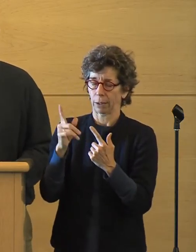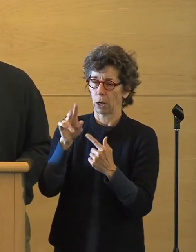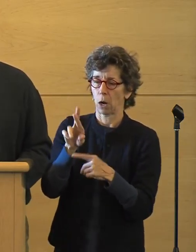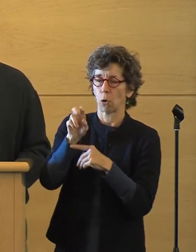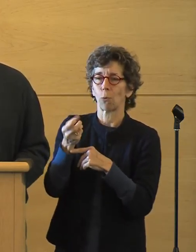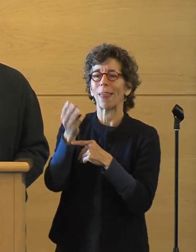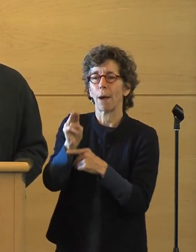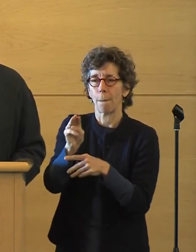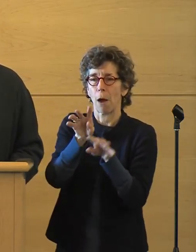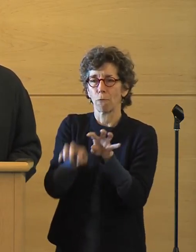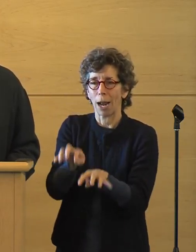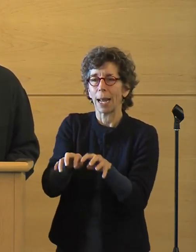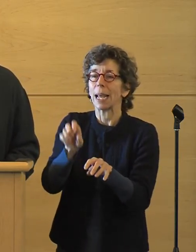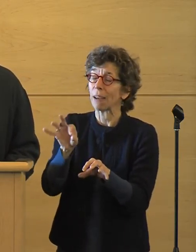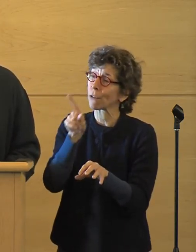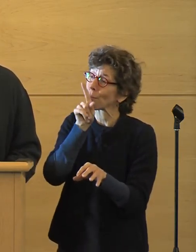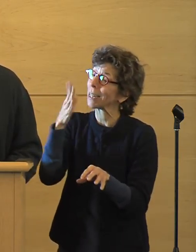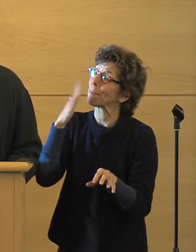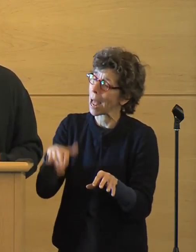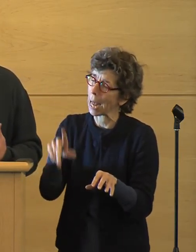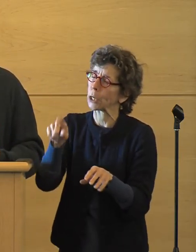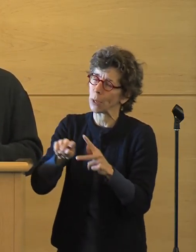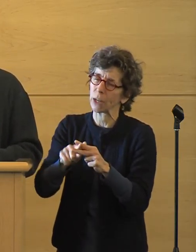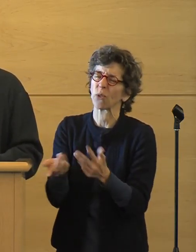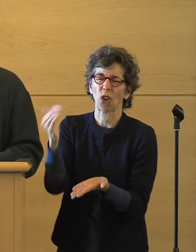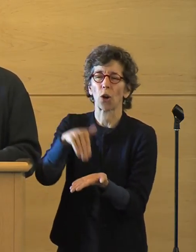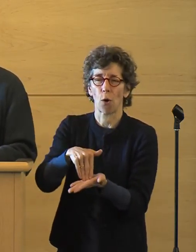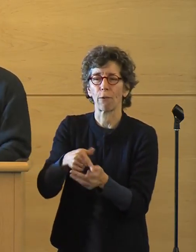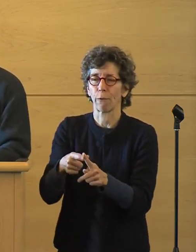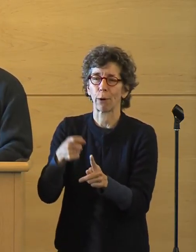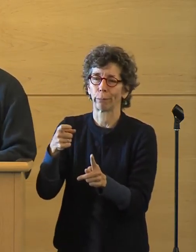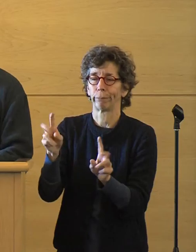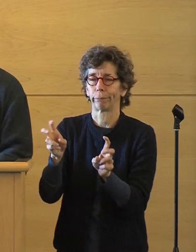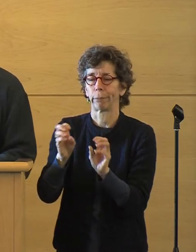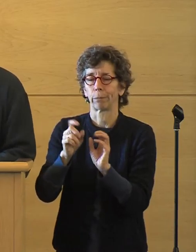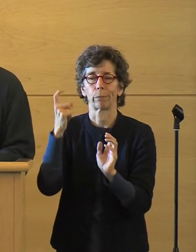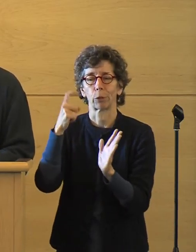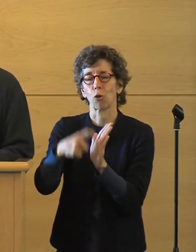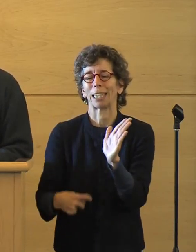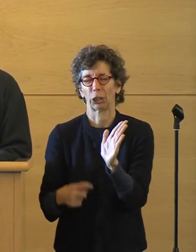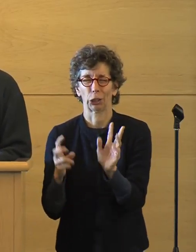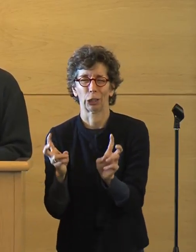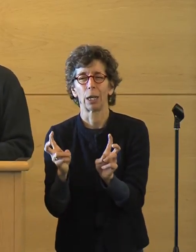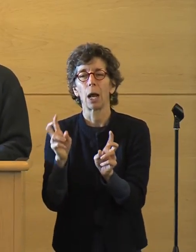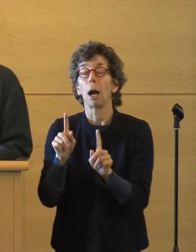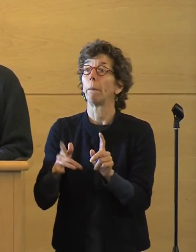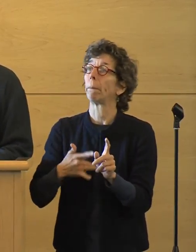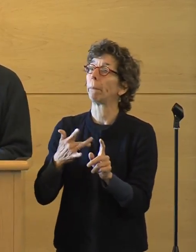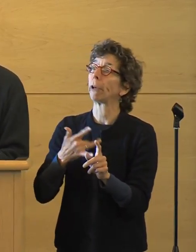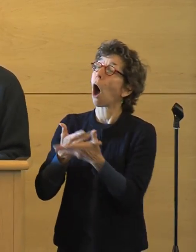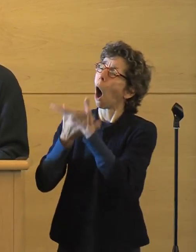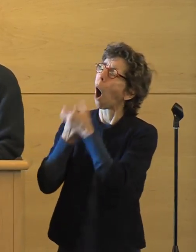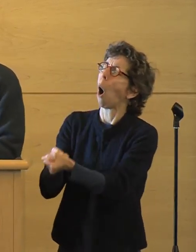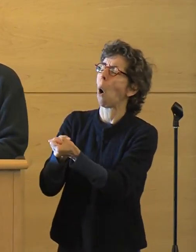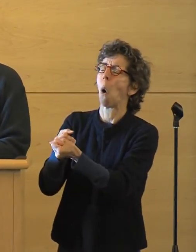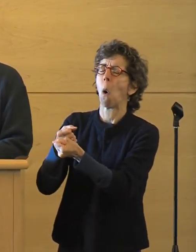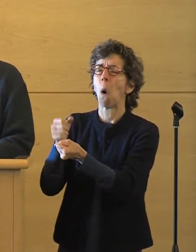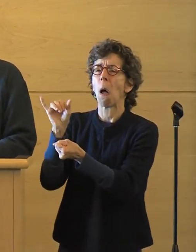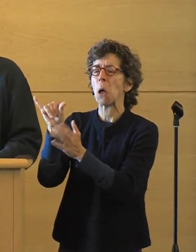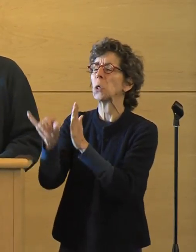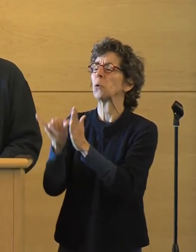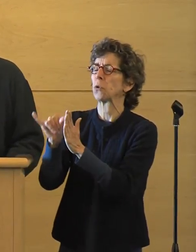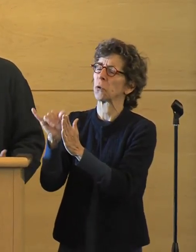accurate, then it's easier just to start over from scratch. Just because when you're captioning, you get kind of a rhythm going that you